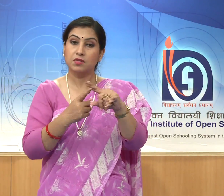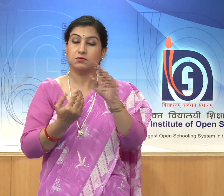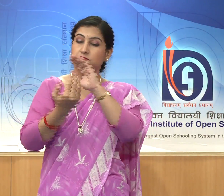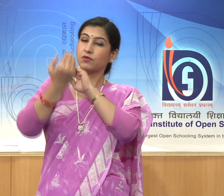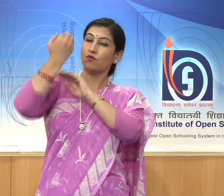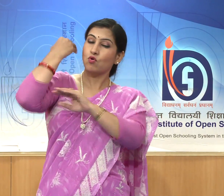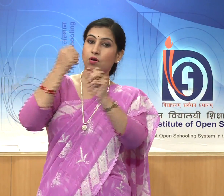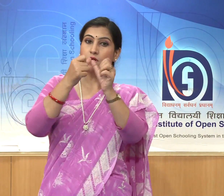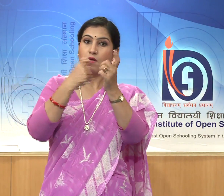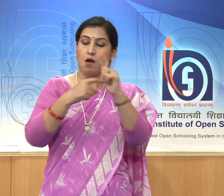art.